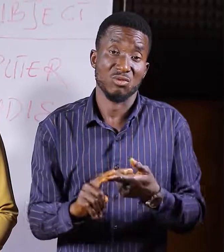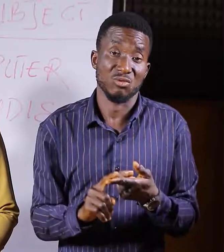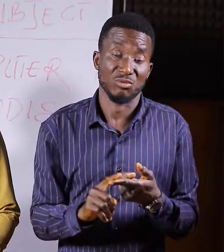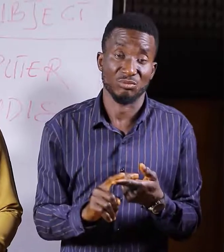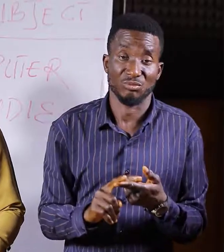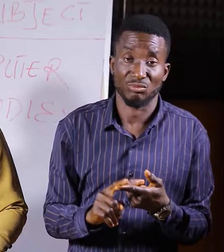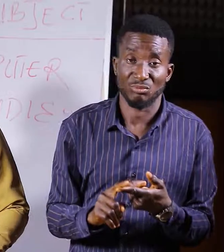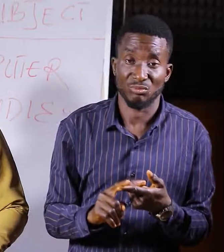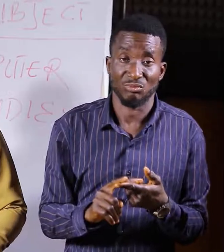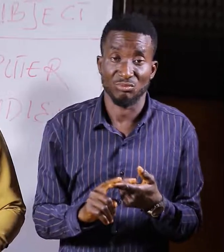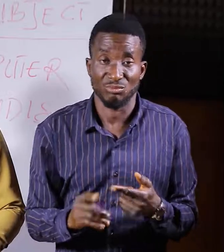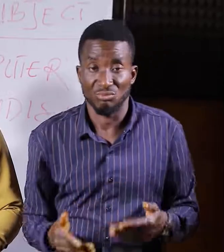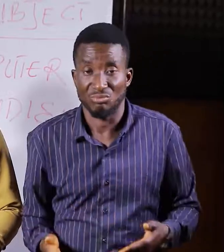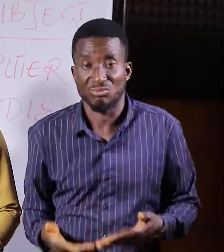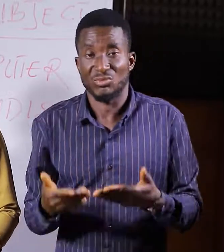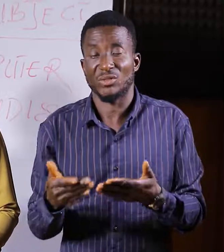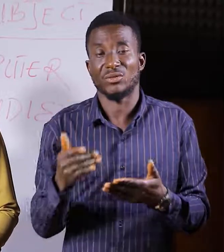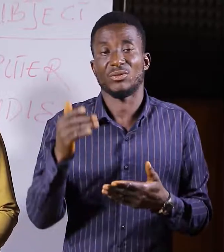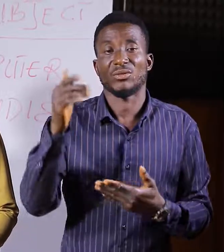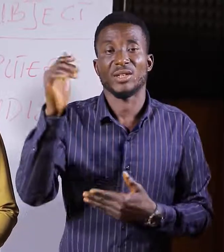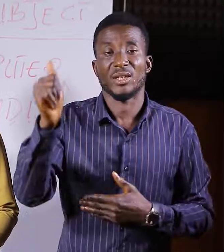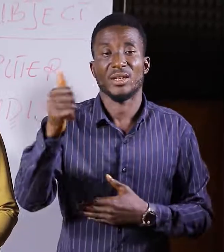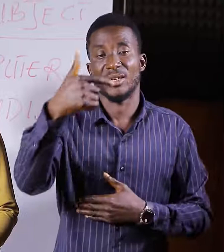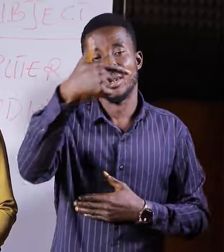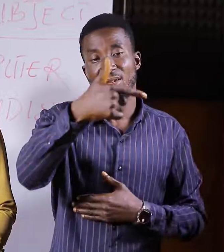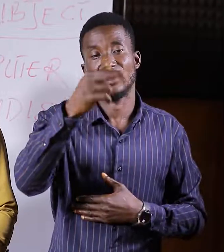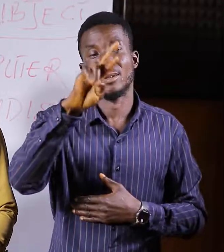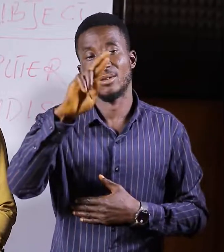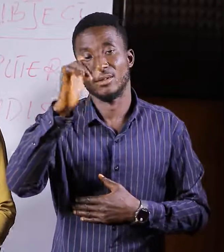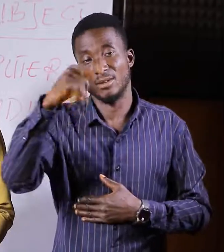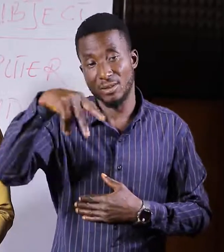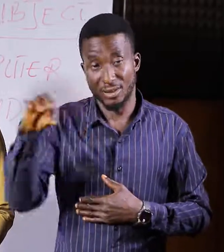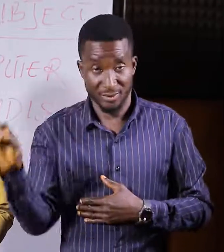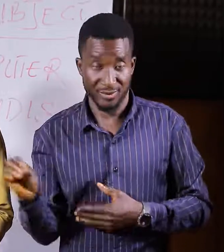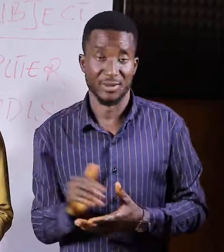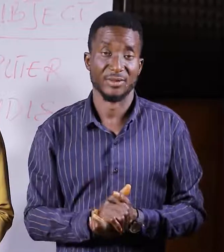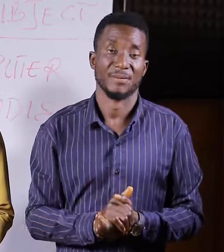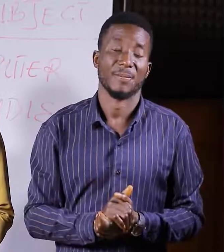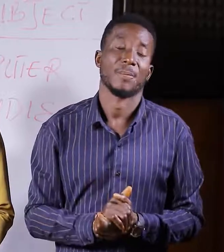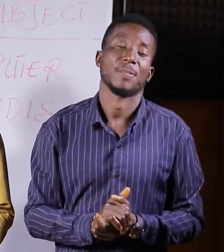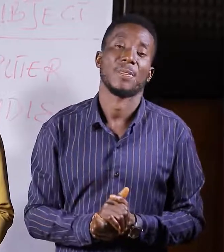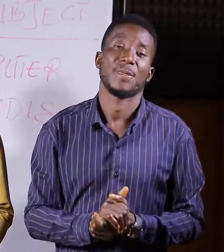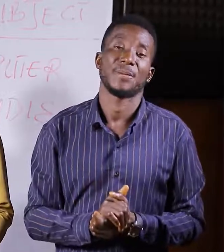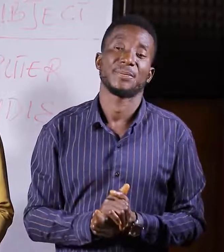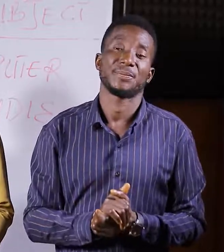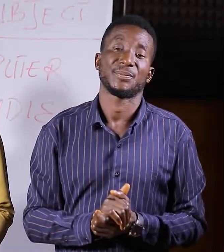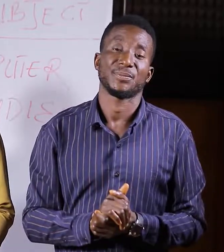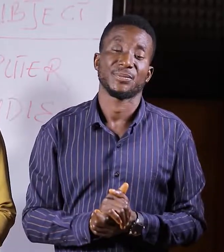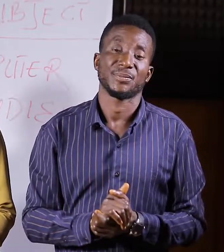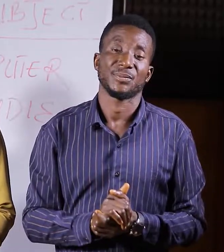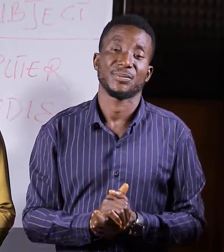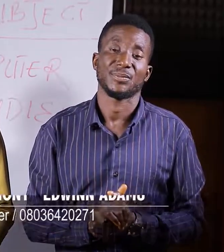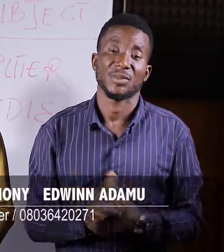If you're privileged to open a monitor naked, or let me call it naked now so you would